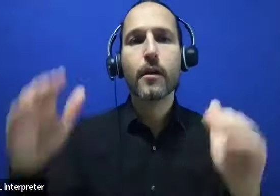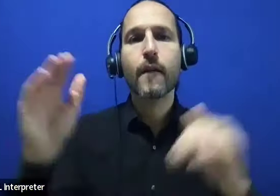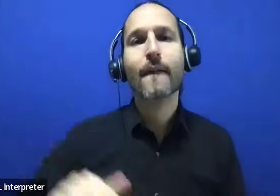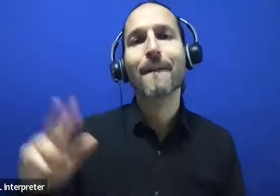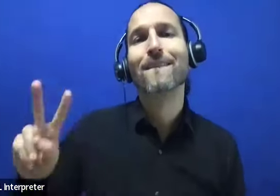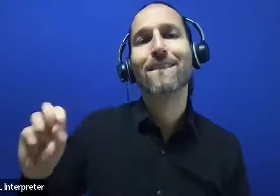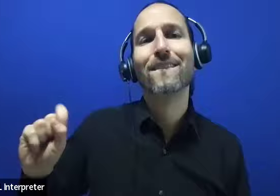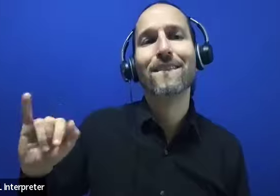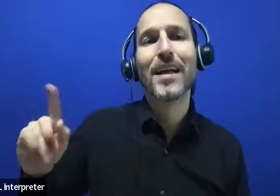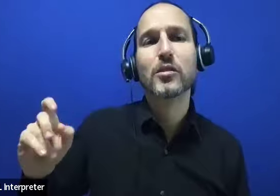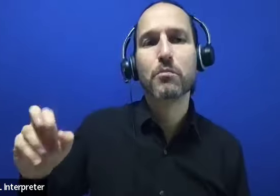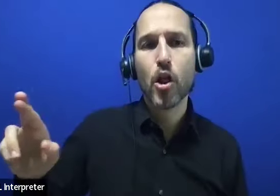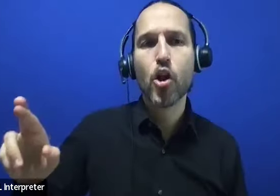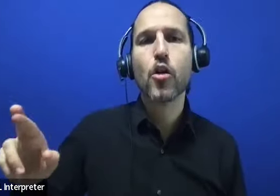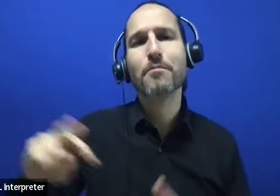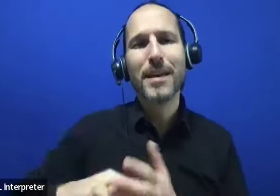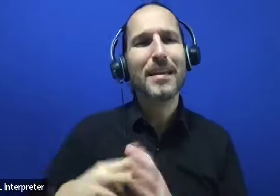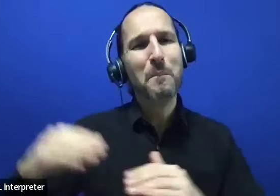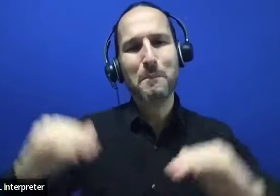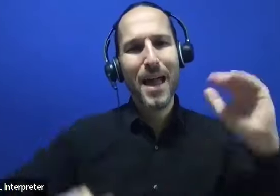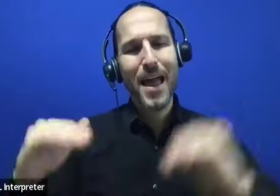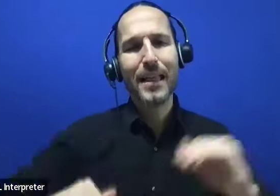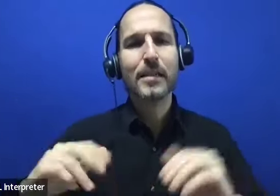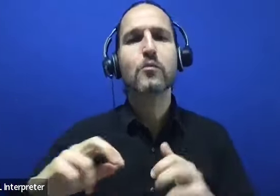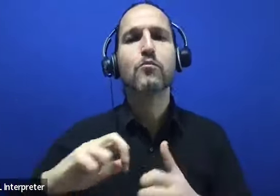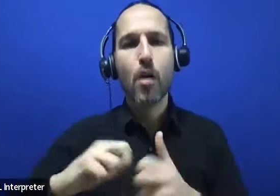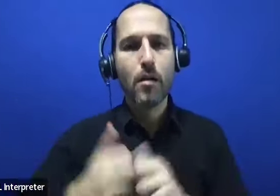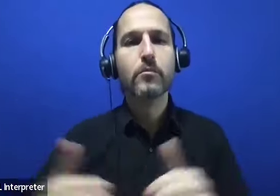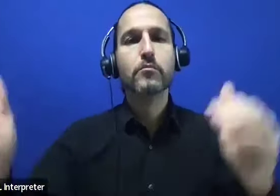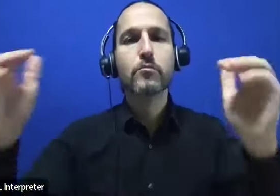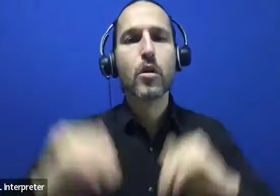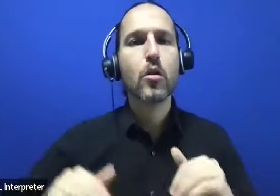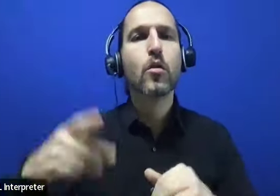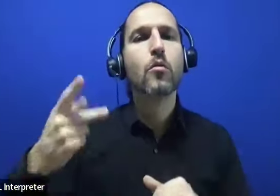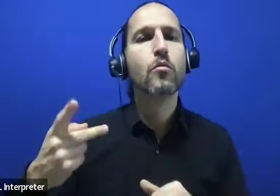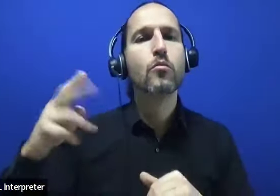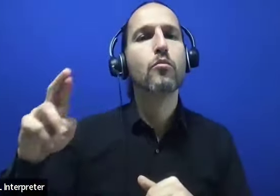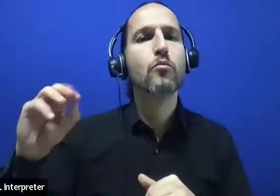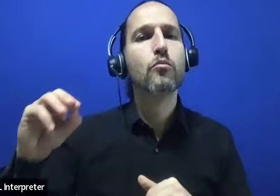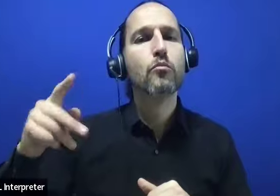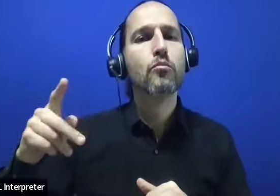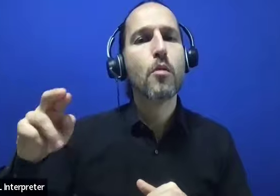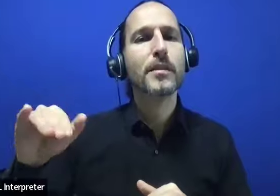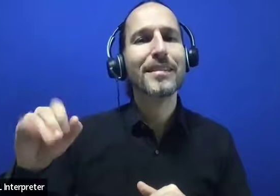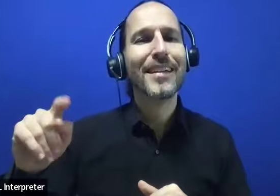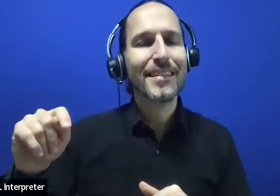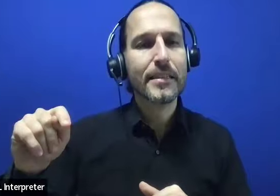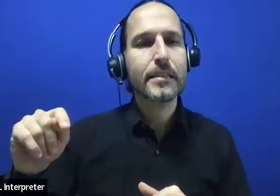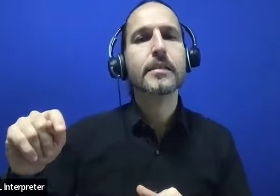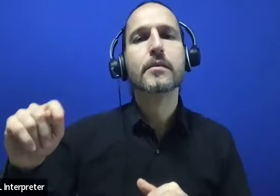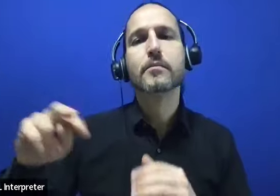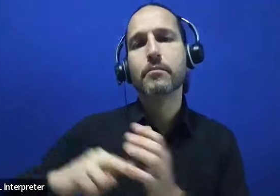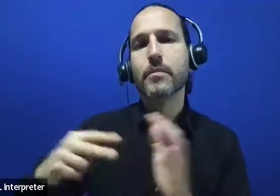vestibular problems, the balance issues. And proprioceptive. The proprioceptive sense tells you where